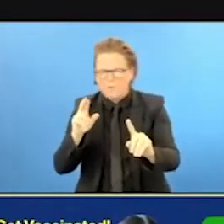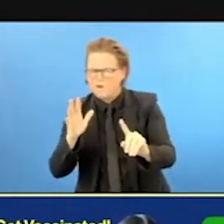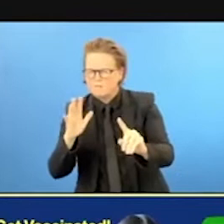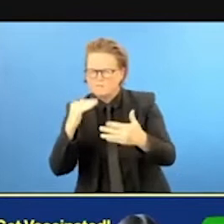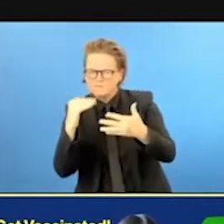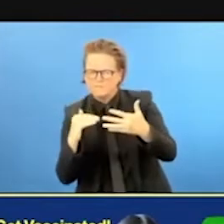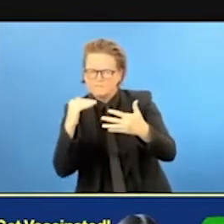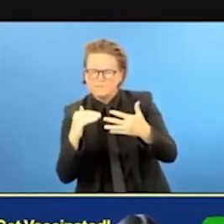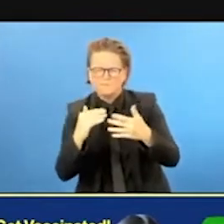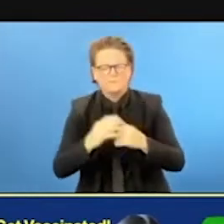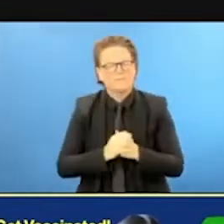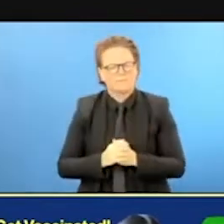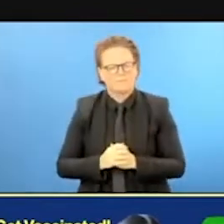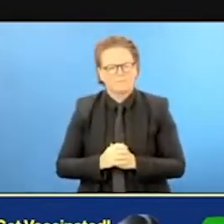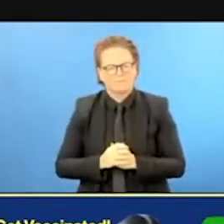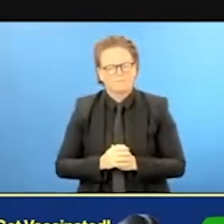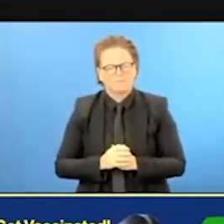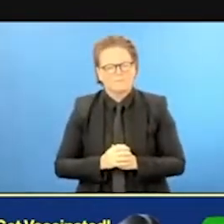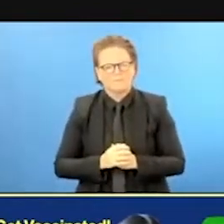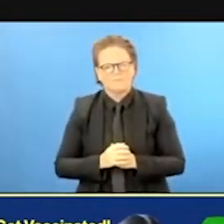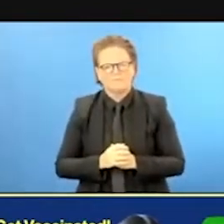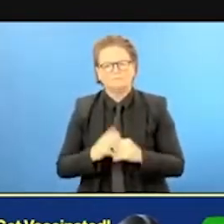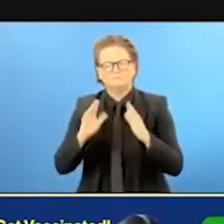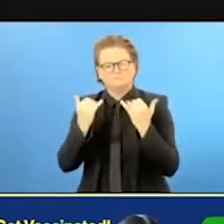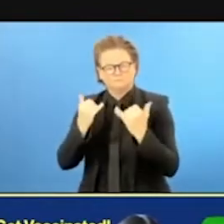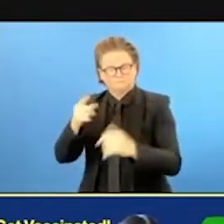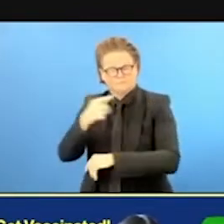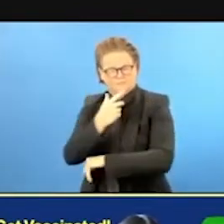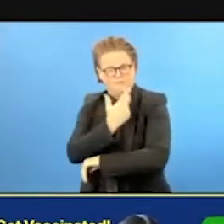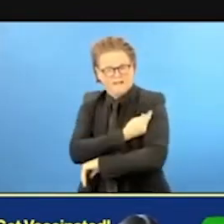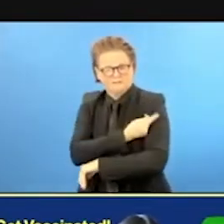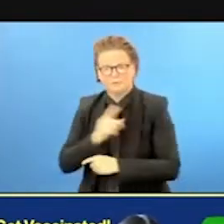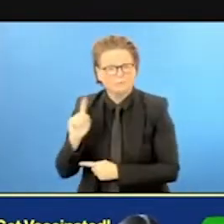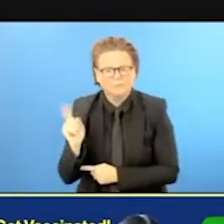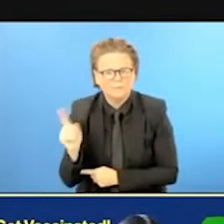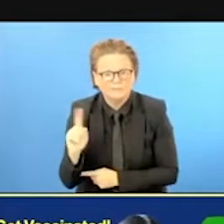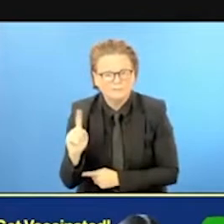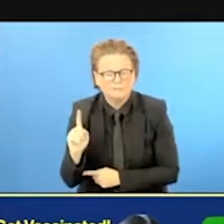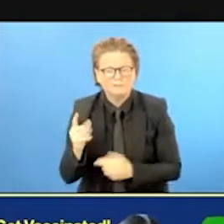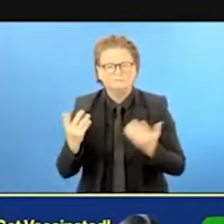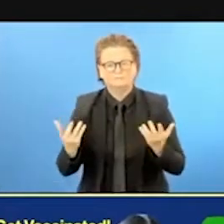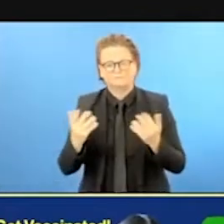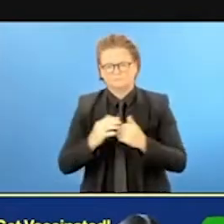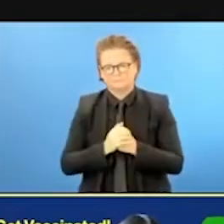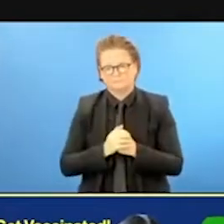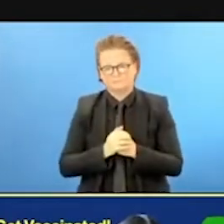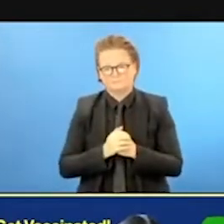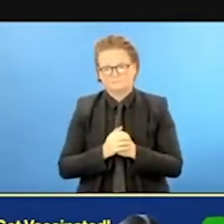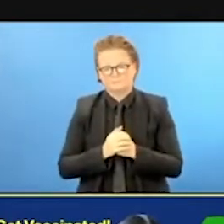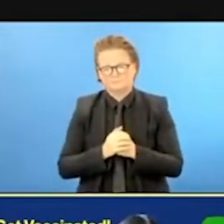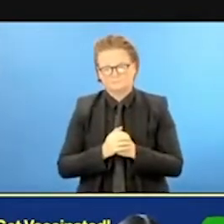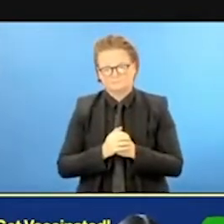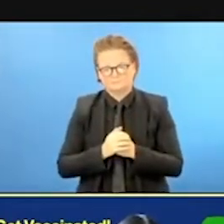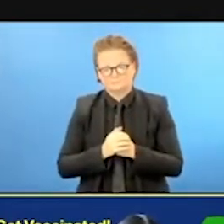Where can someone get vaccinated in San Francisco? If you are eligible for a vaccine, your doctor's